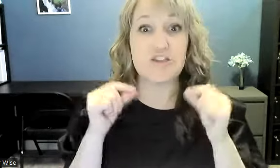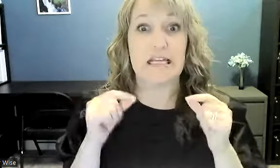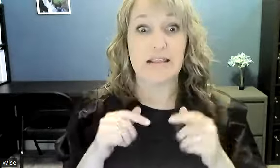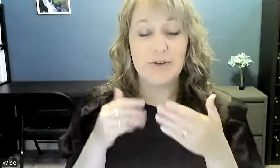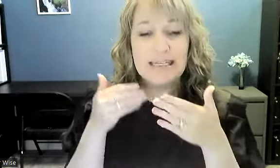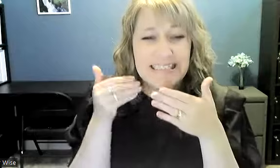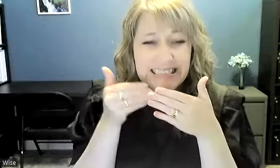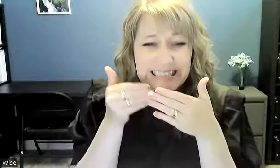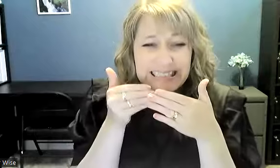teeth, right?